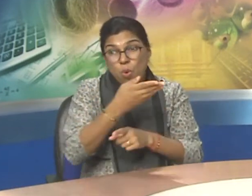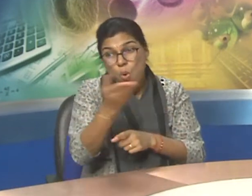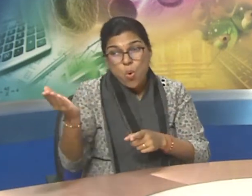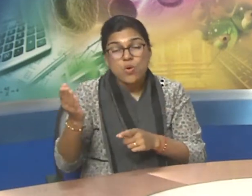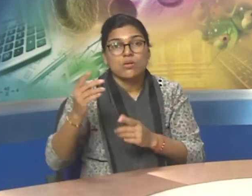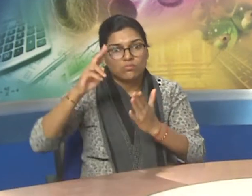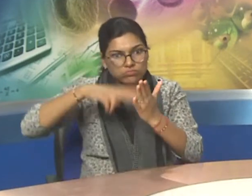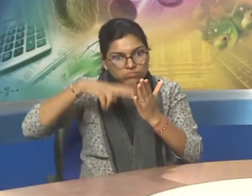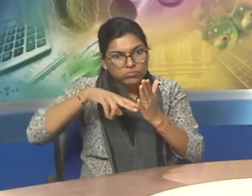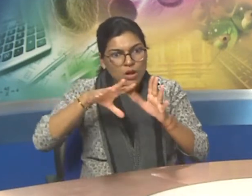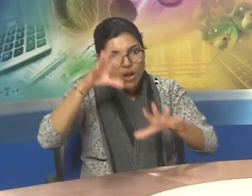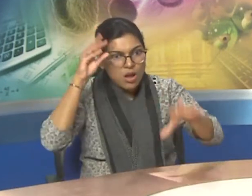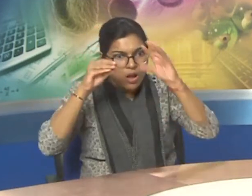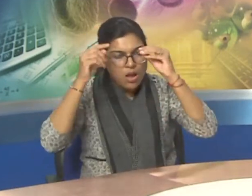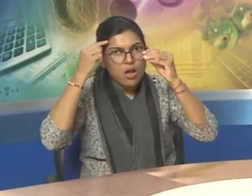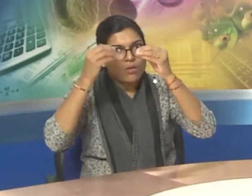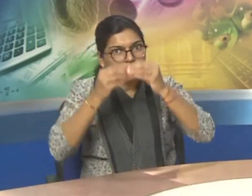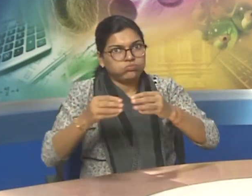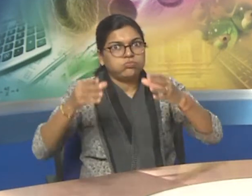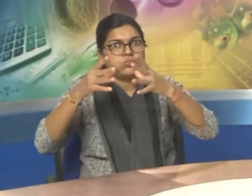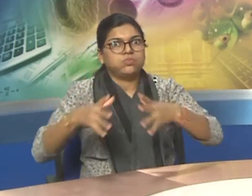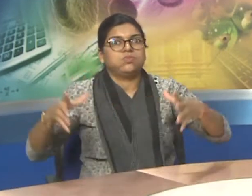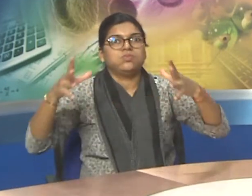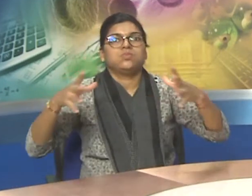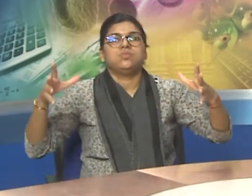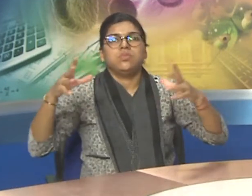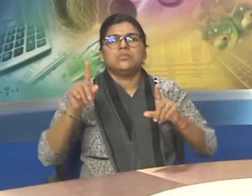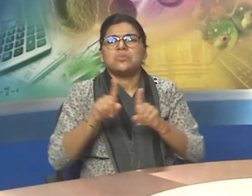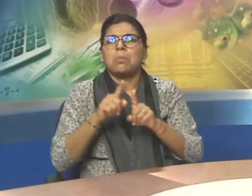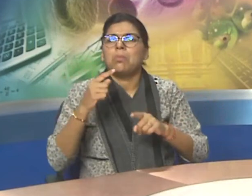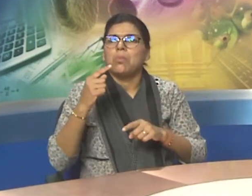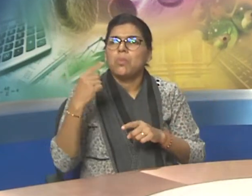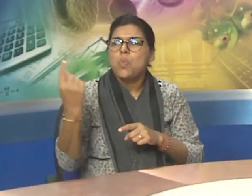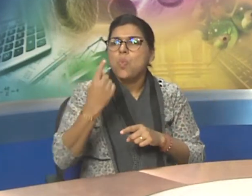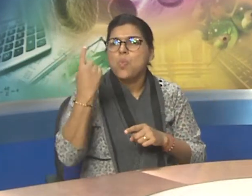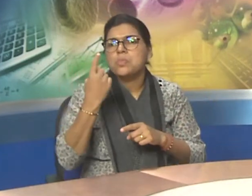third important implication is the growth of readers.